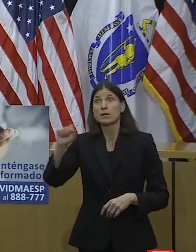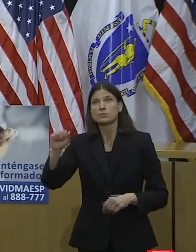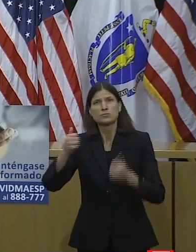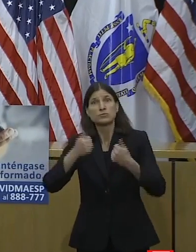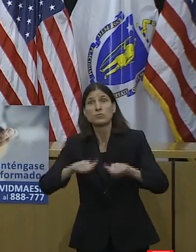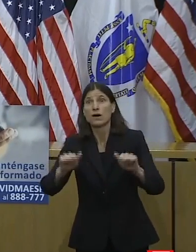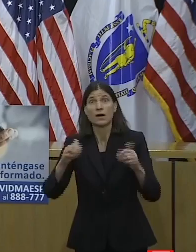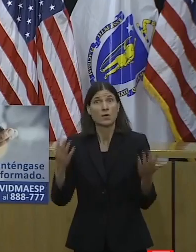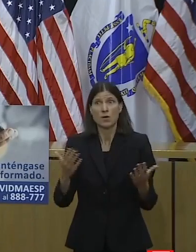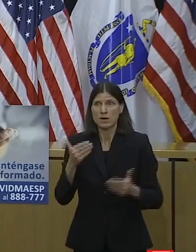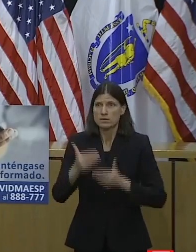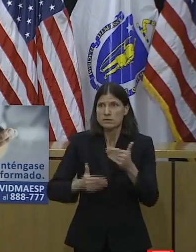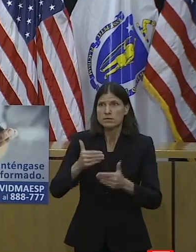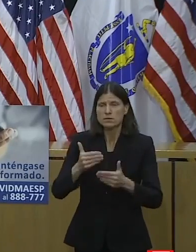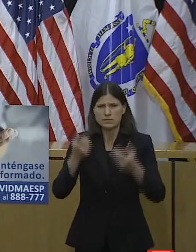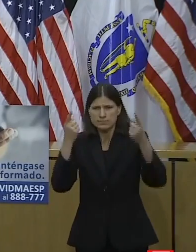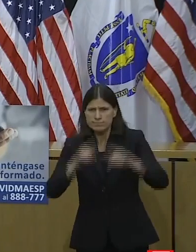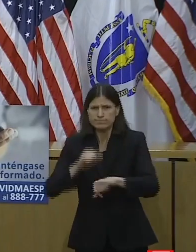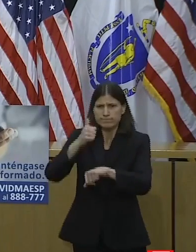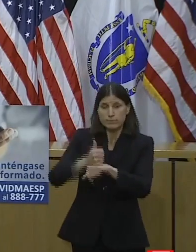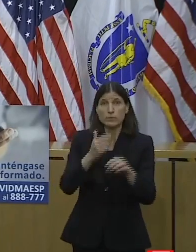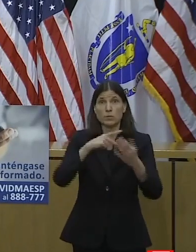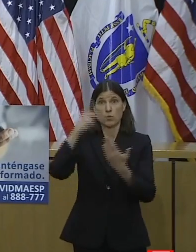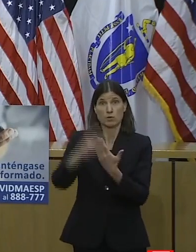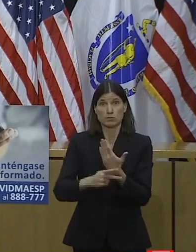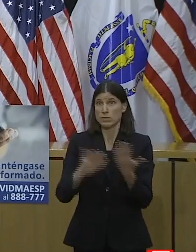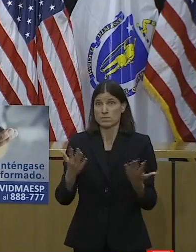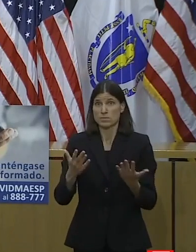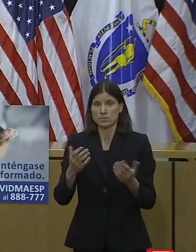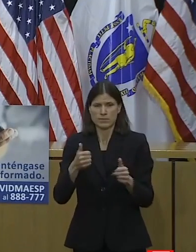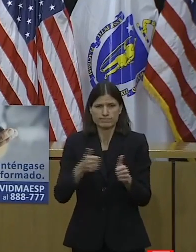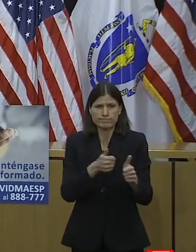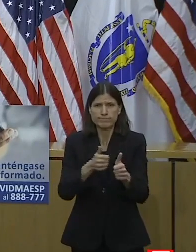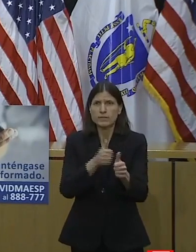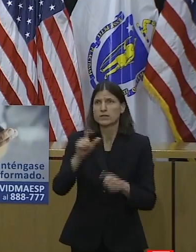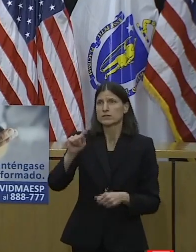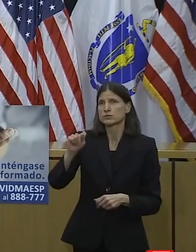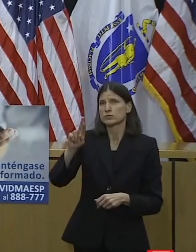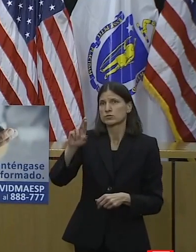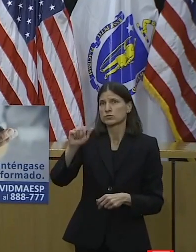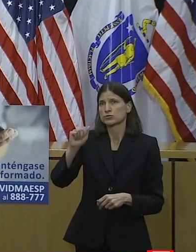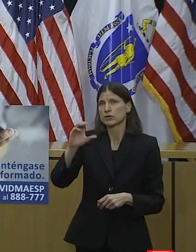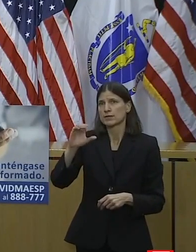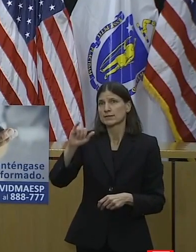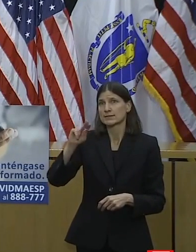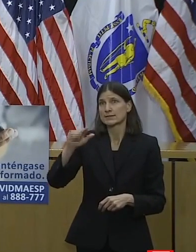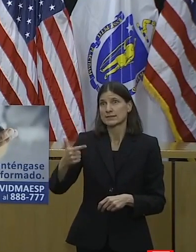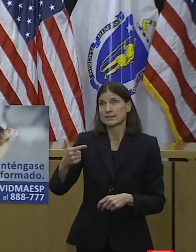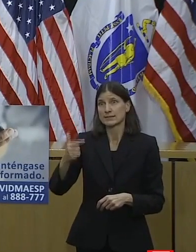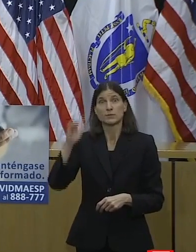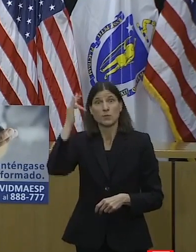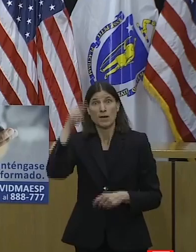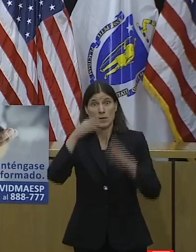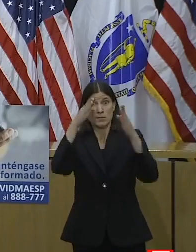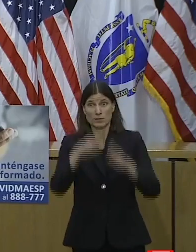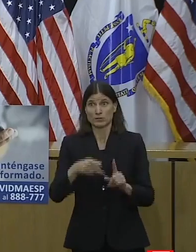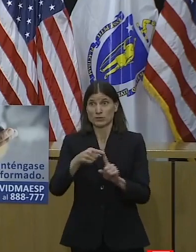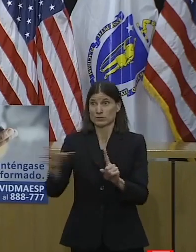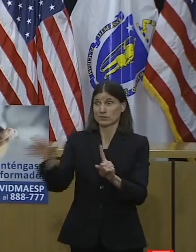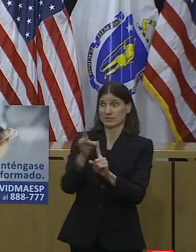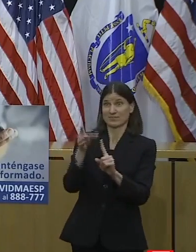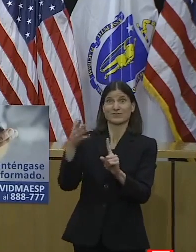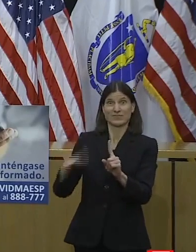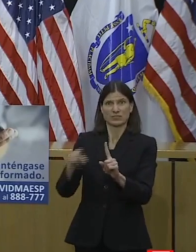we believe we need to build here in the Commonwealth alongside our colleagues at Partners in Health to ensure we can do everything